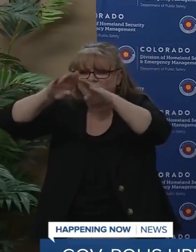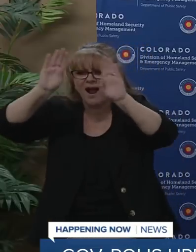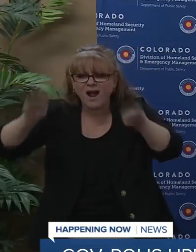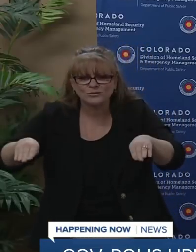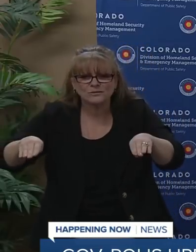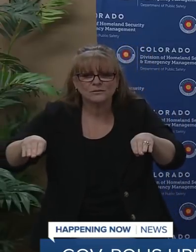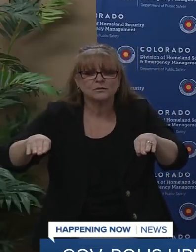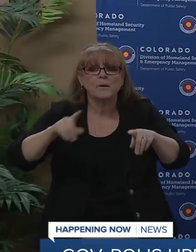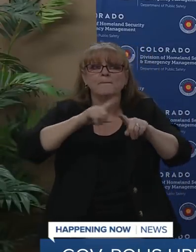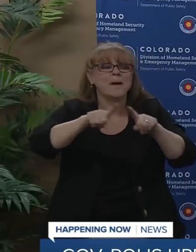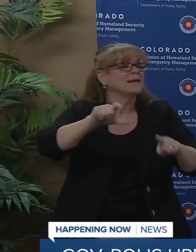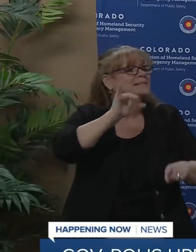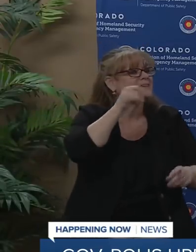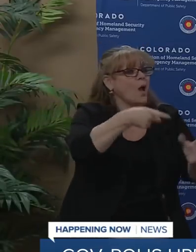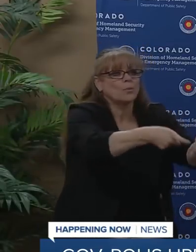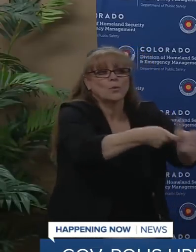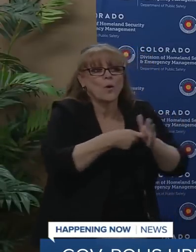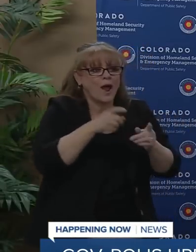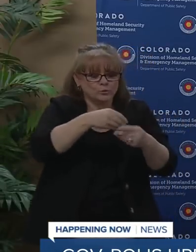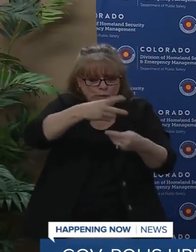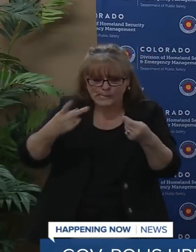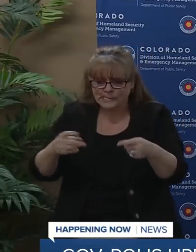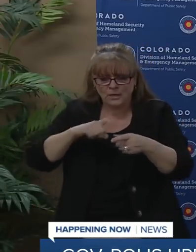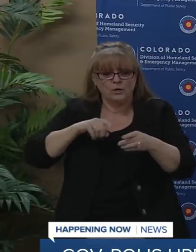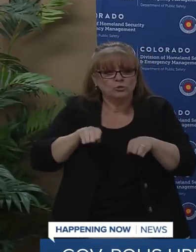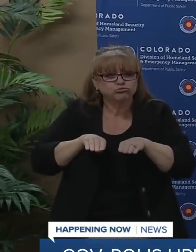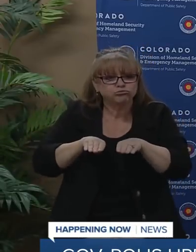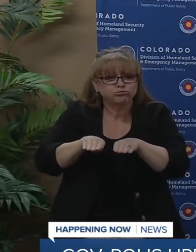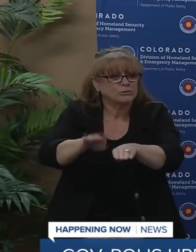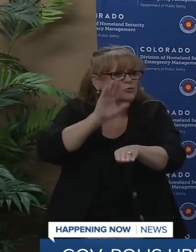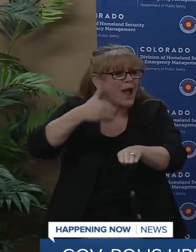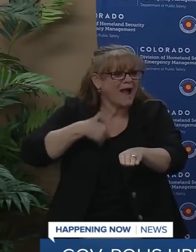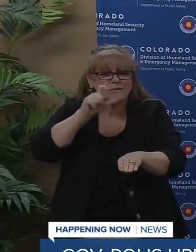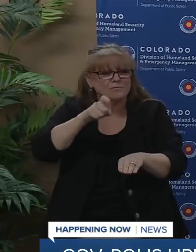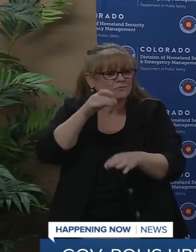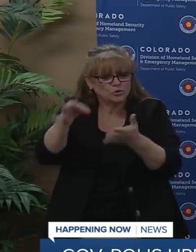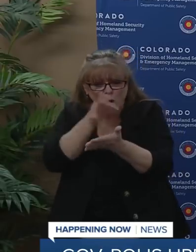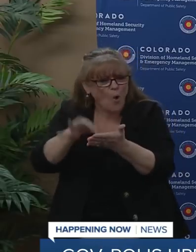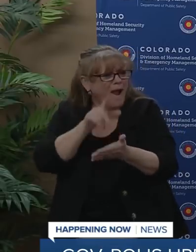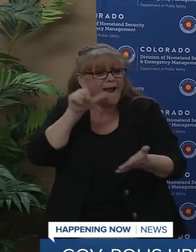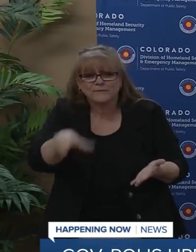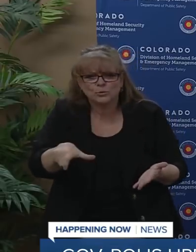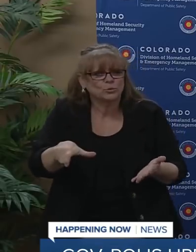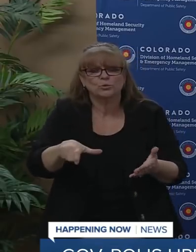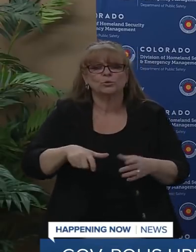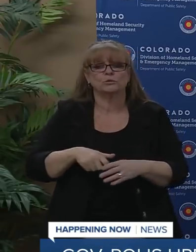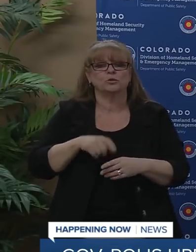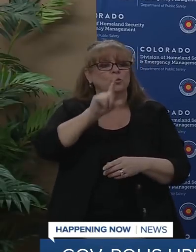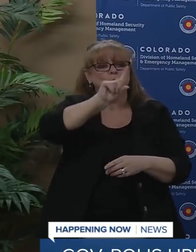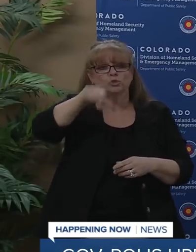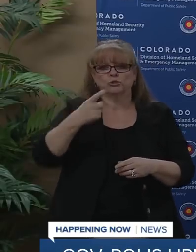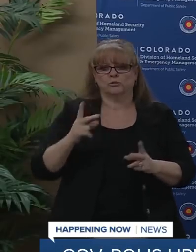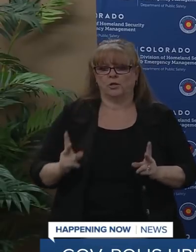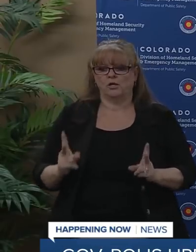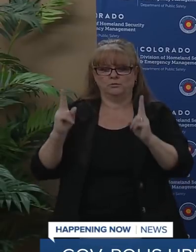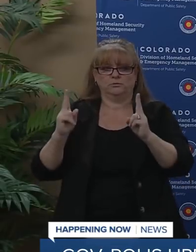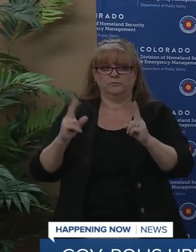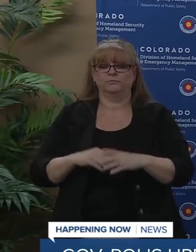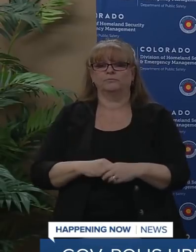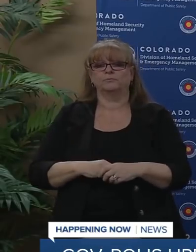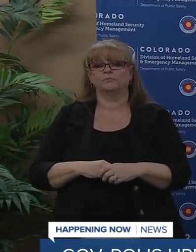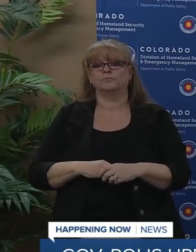own. And we ask you not to leave the house to do this. We need to equip other Coloradans who might not be